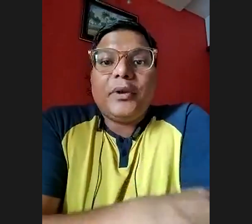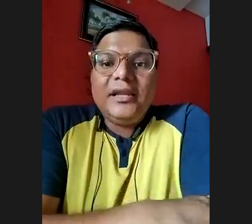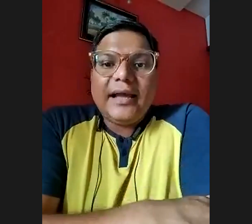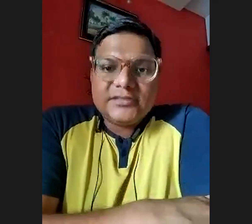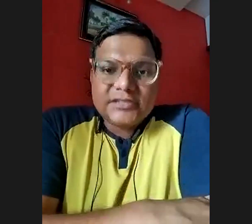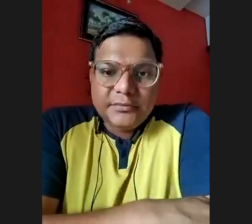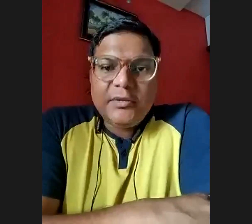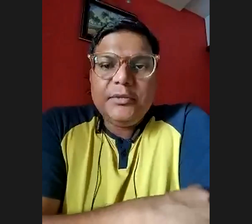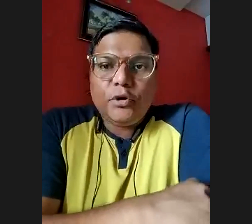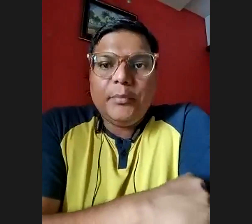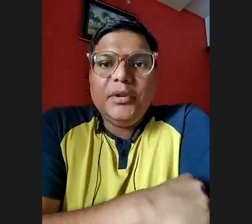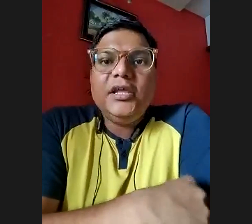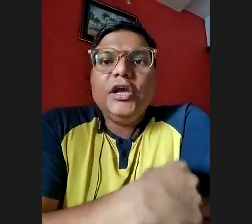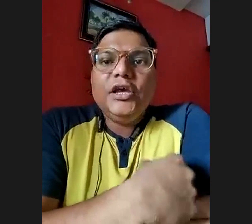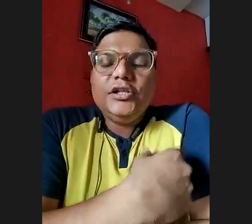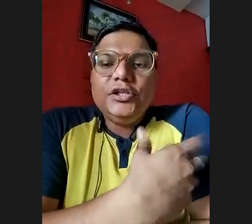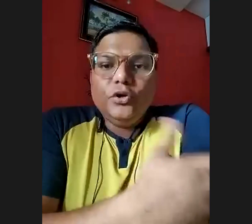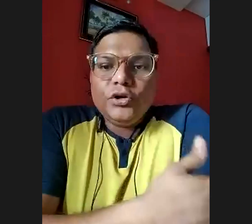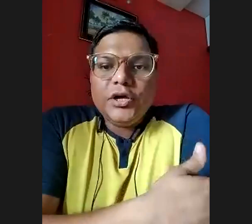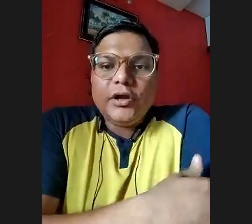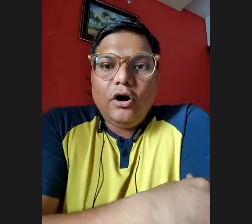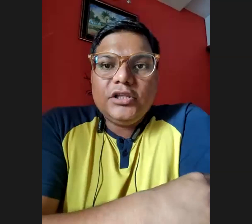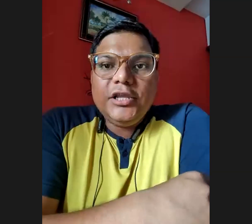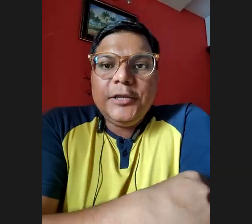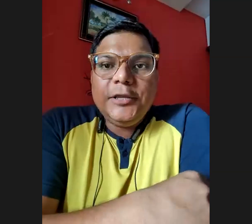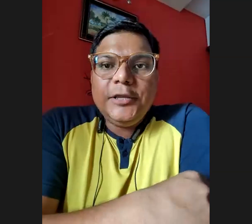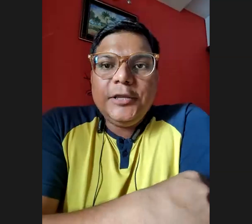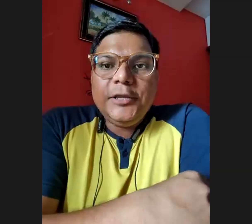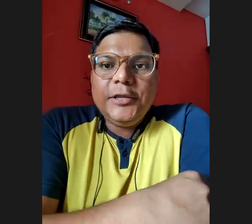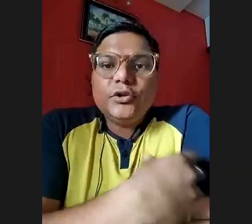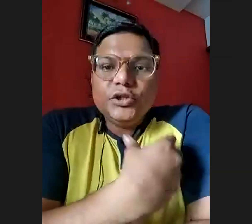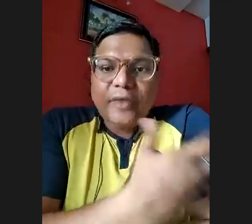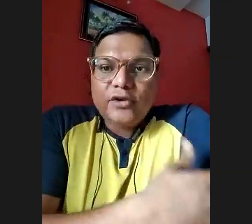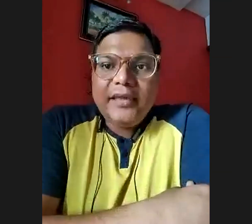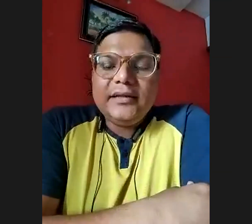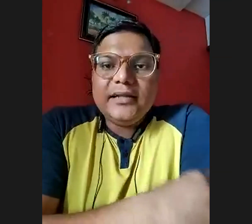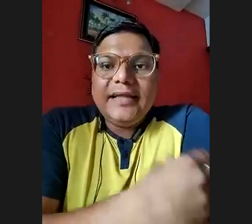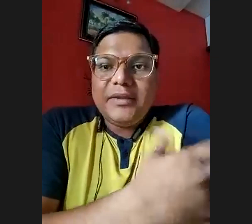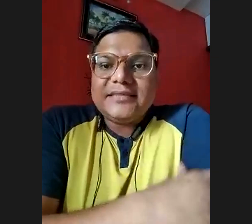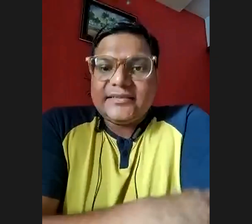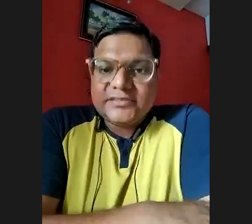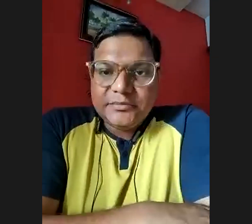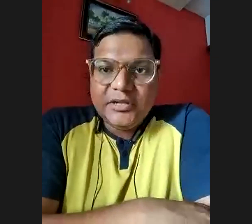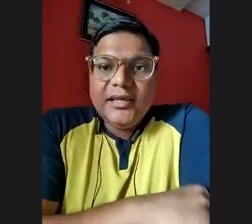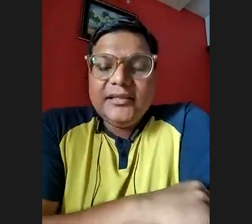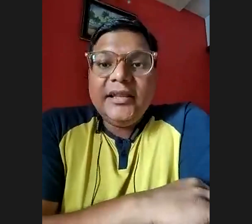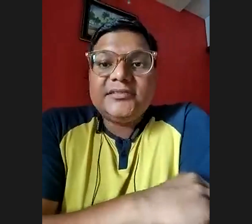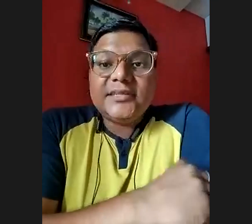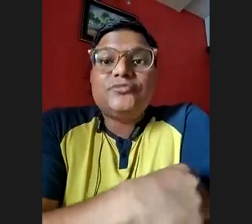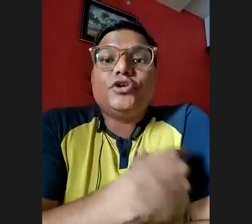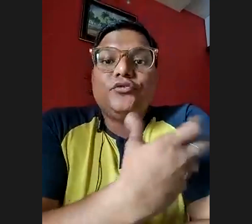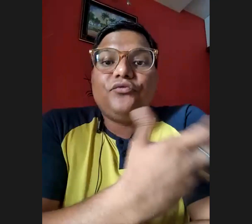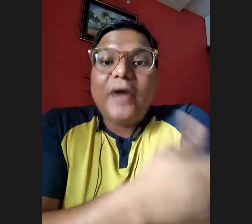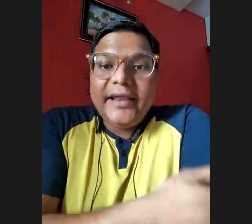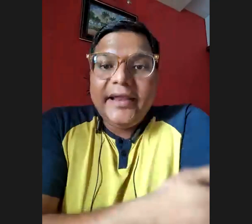not properly accessible. Maybe probably the owner or the person who is trying to make that place accessible,